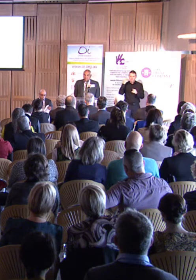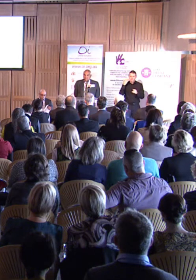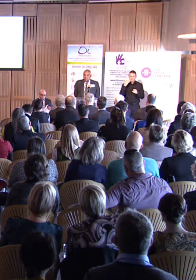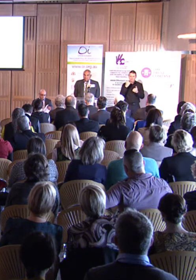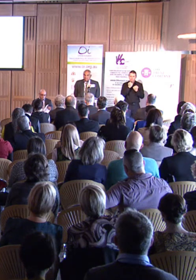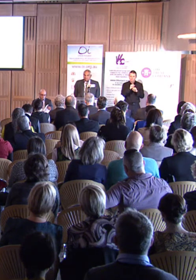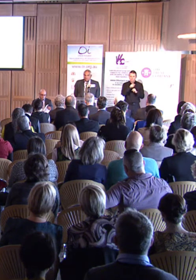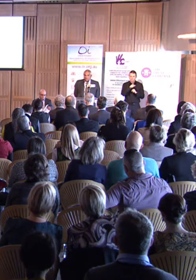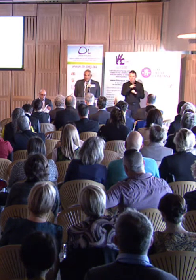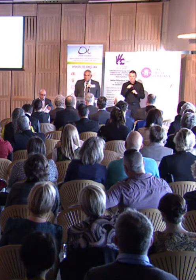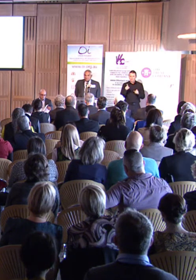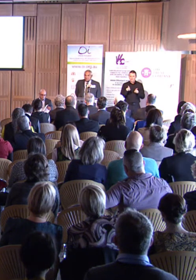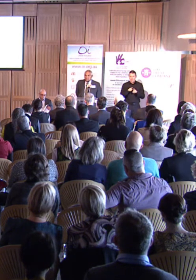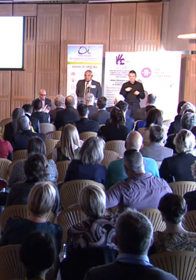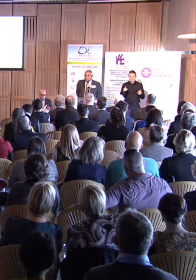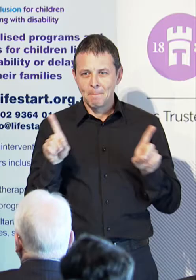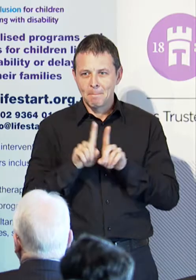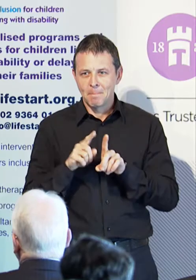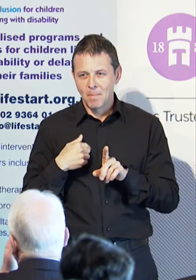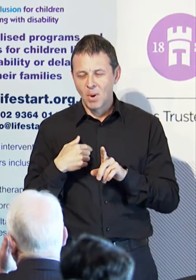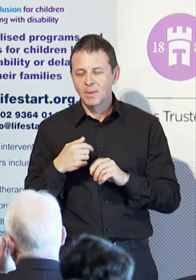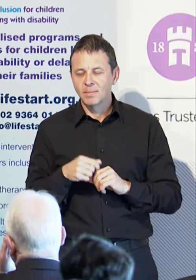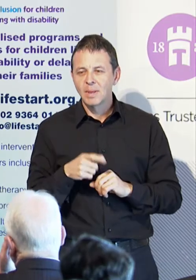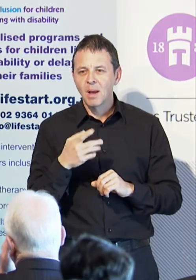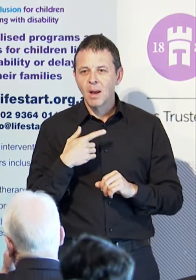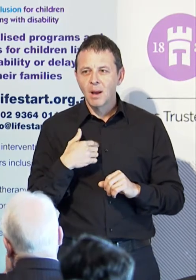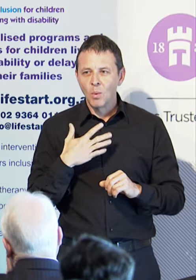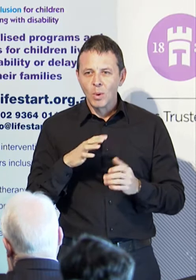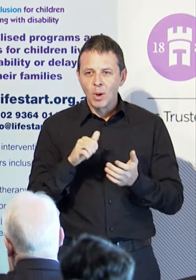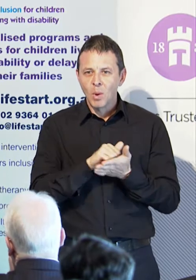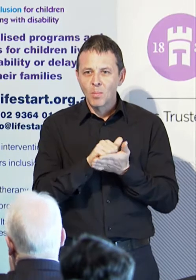walk beside me. And I must apologise now, because I've